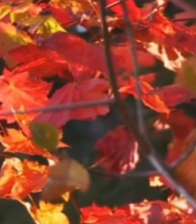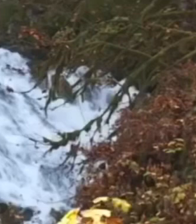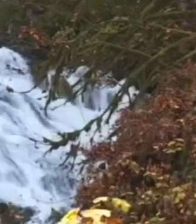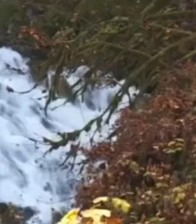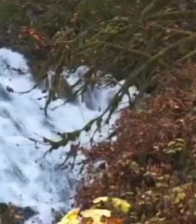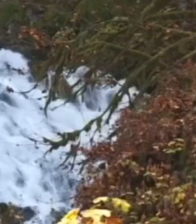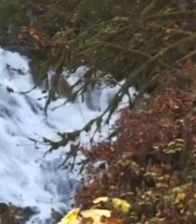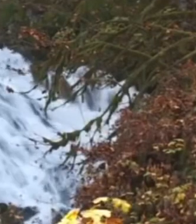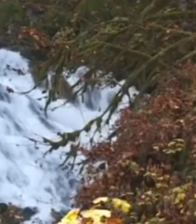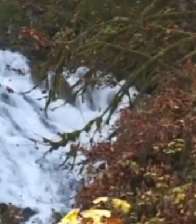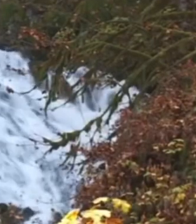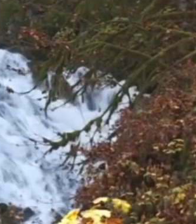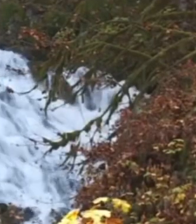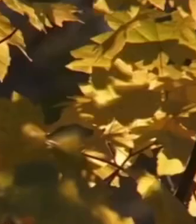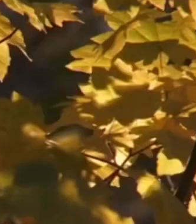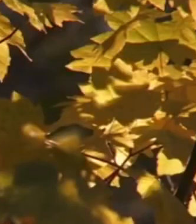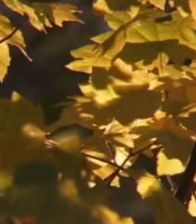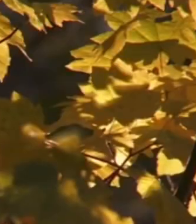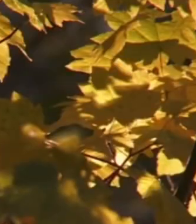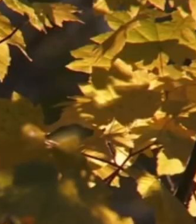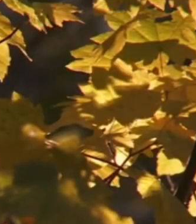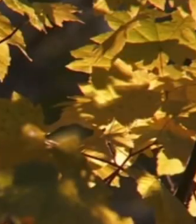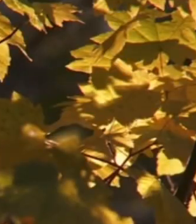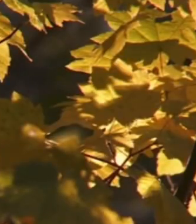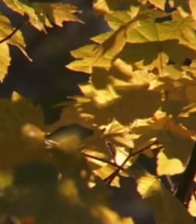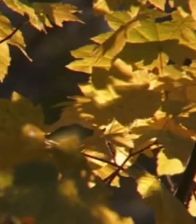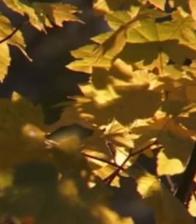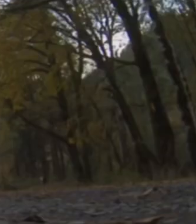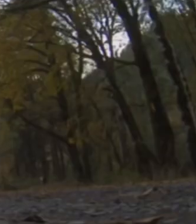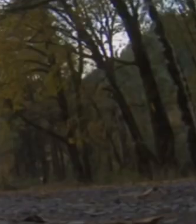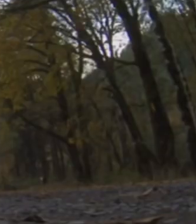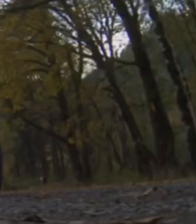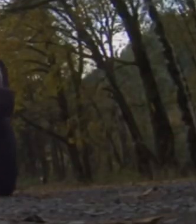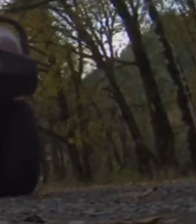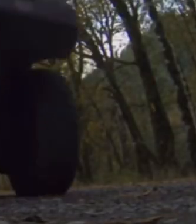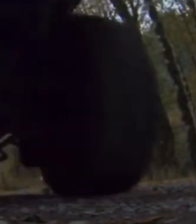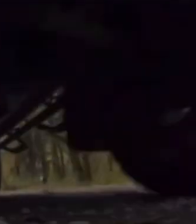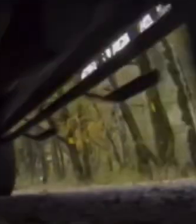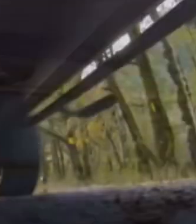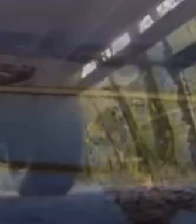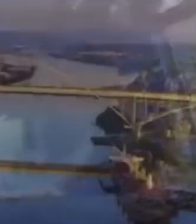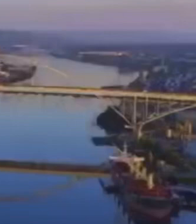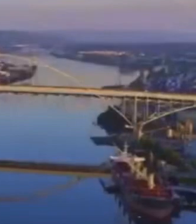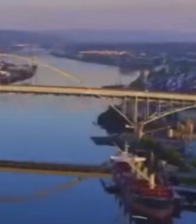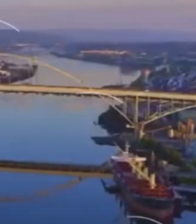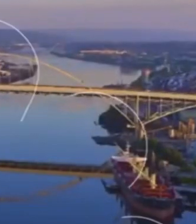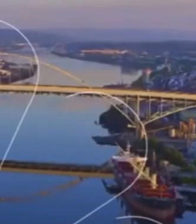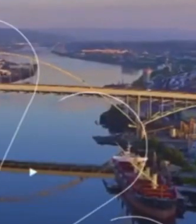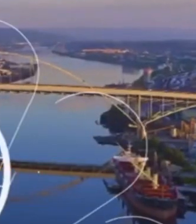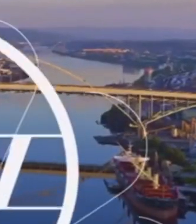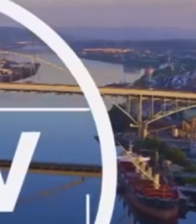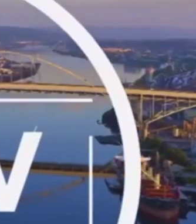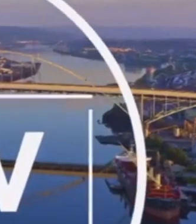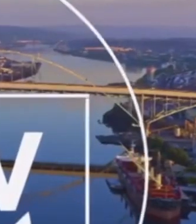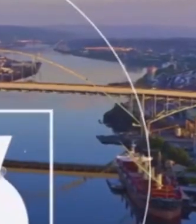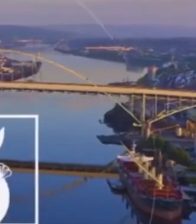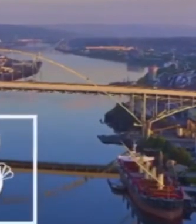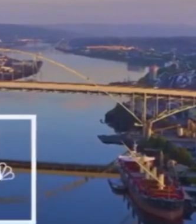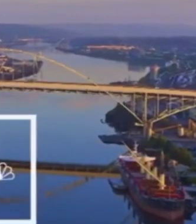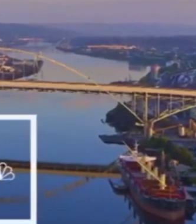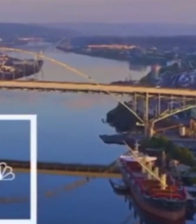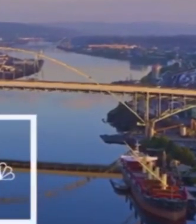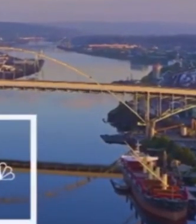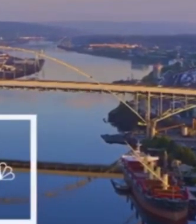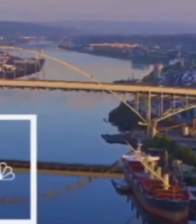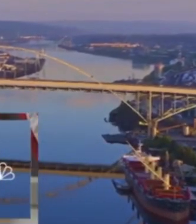Grant McComey takes us on an outdoor adventure to the Jewel Wildlife Refuge. This is KGW